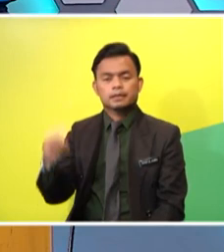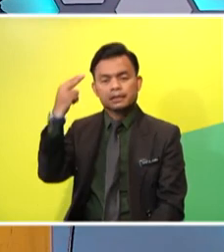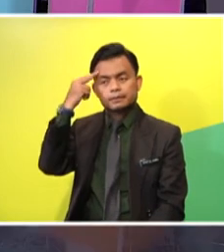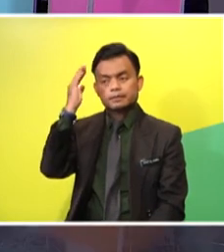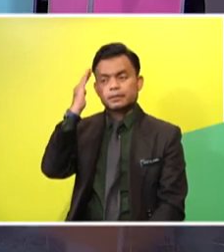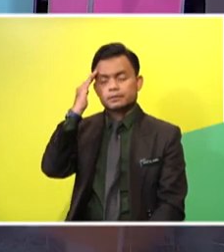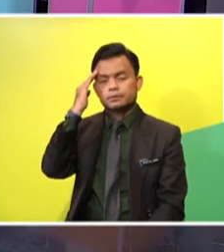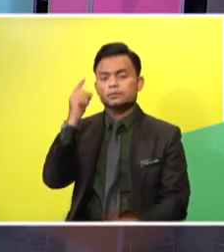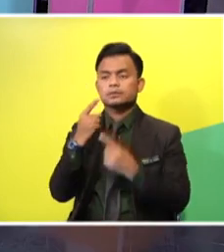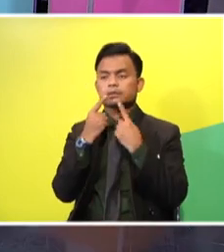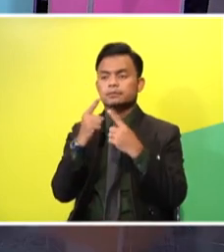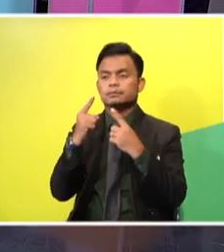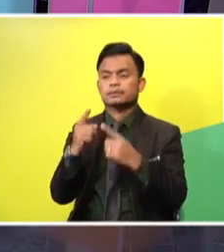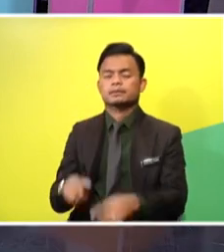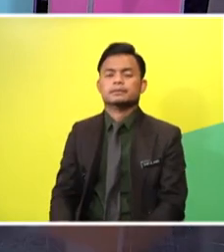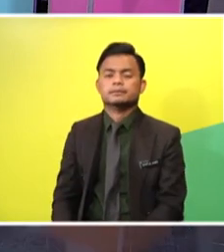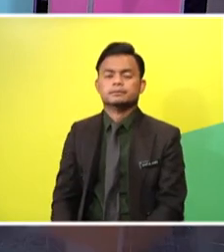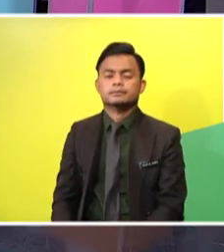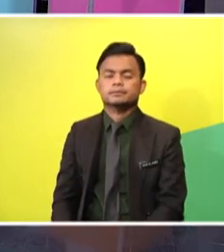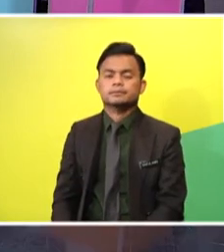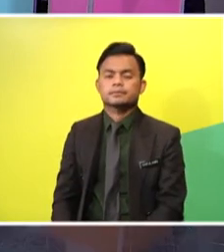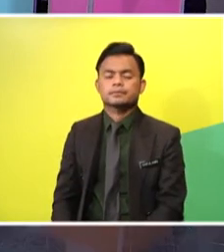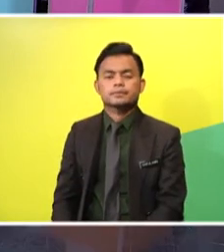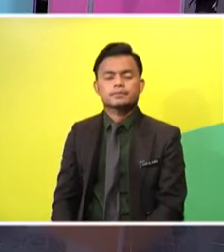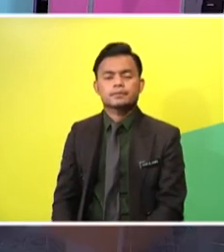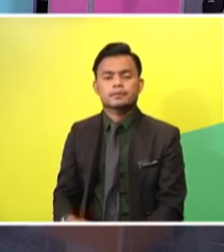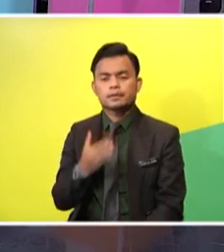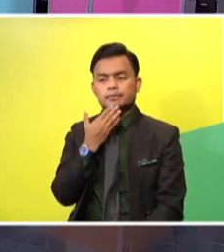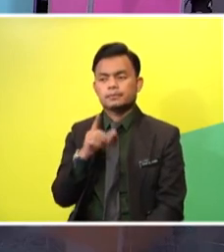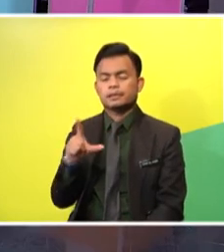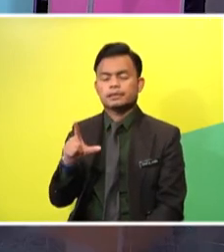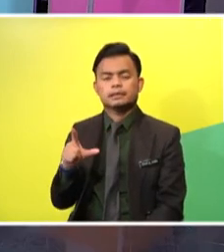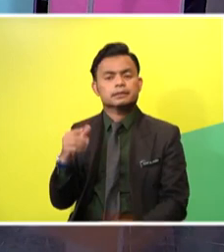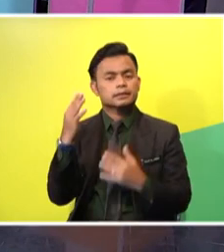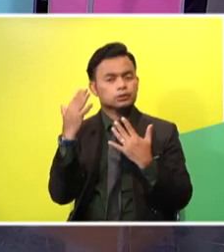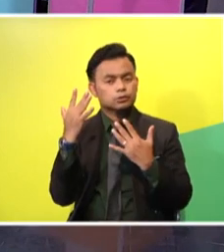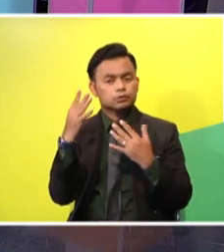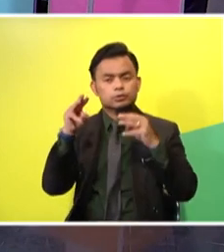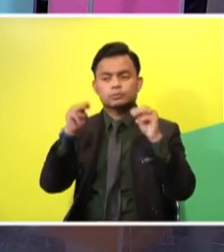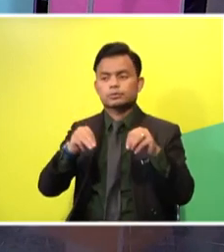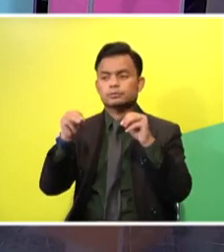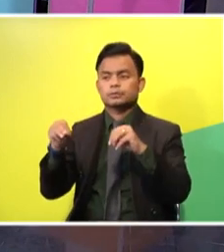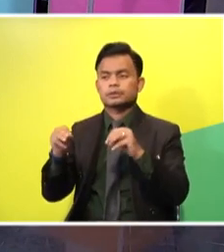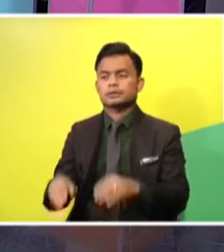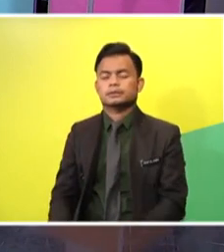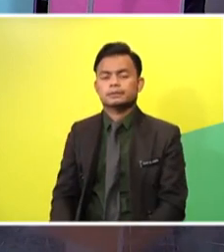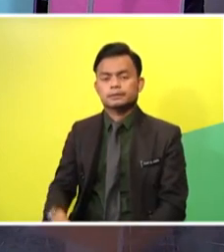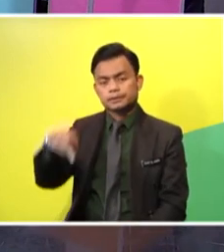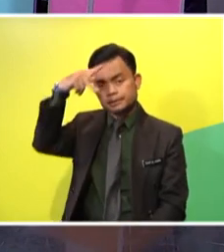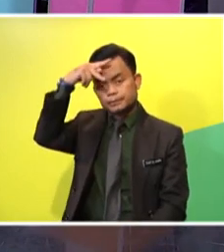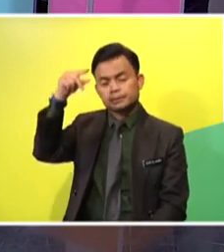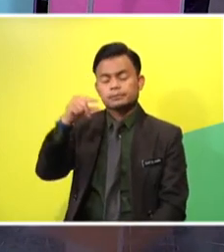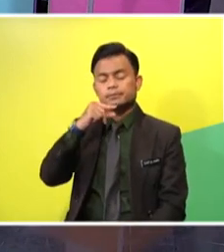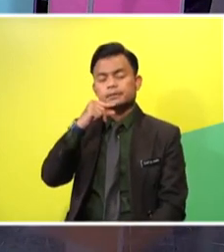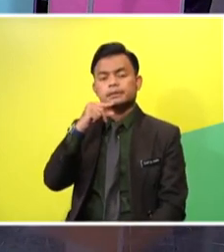answer. I think so too. Okay, let's see how the children fare. And Ping Ping and Anis,